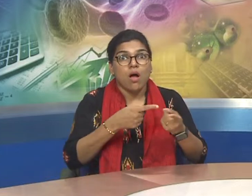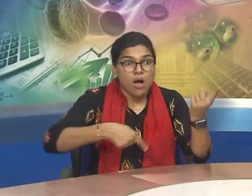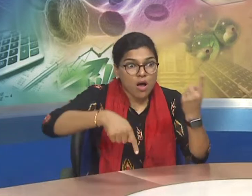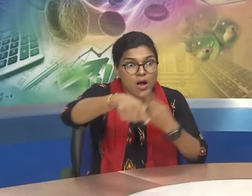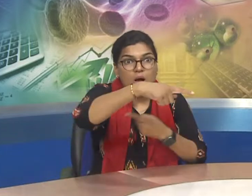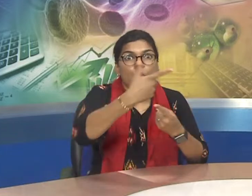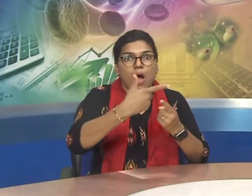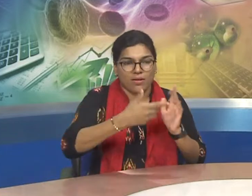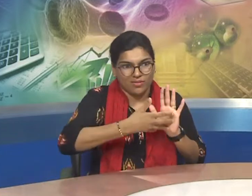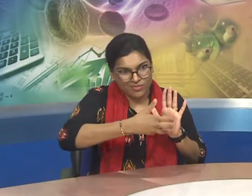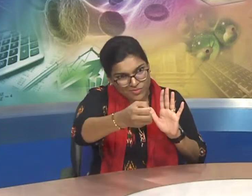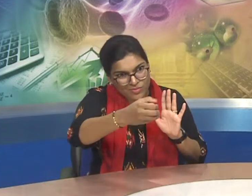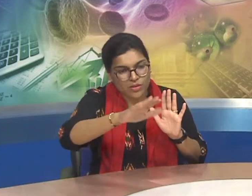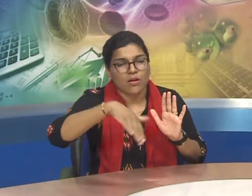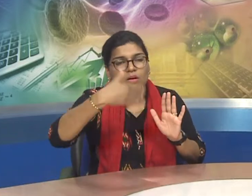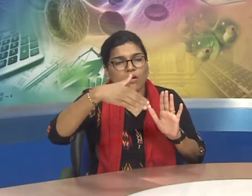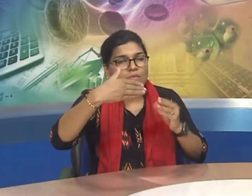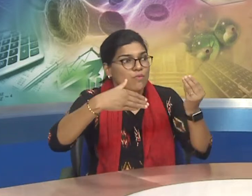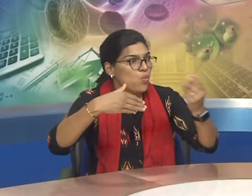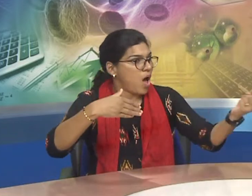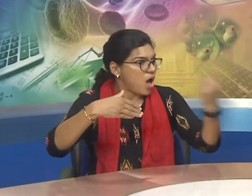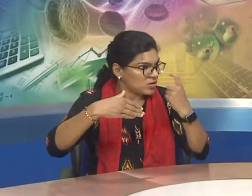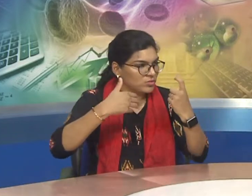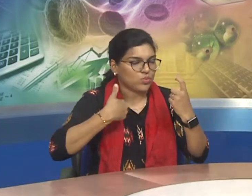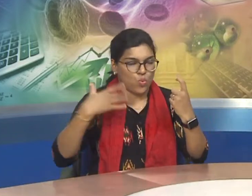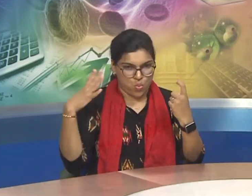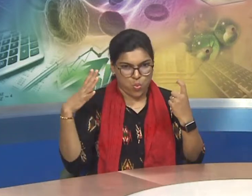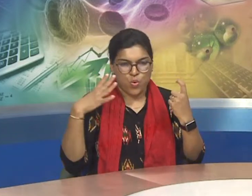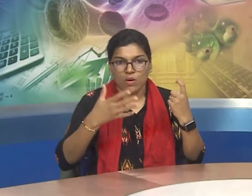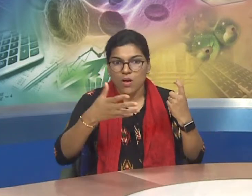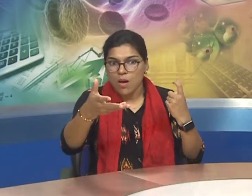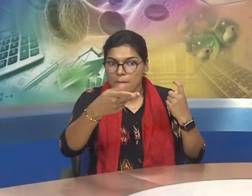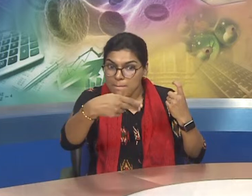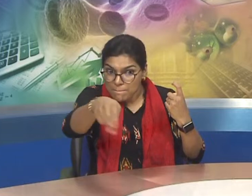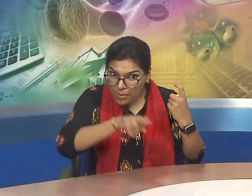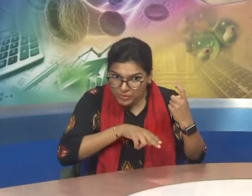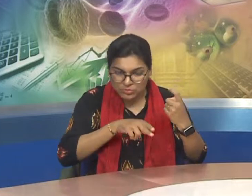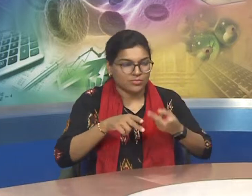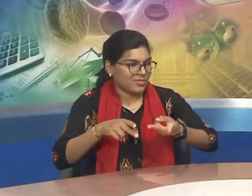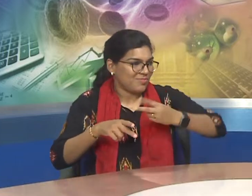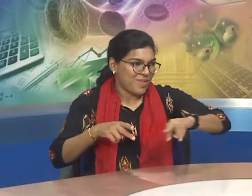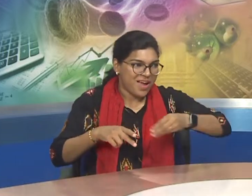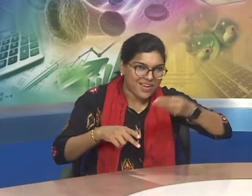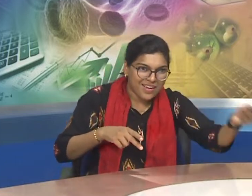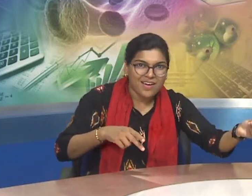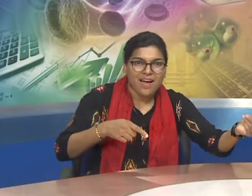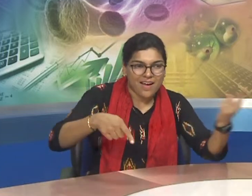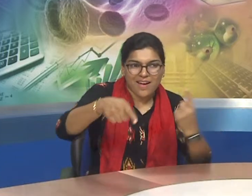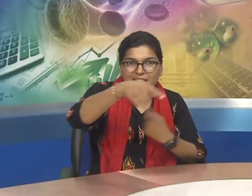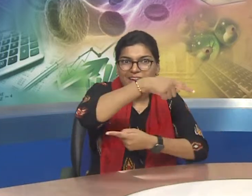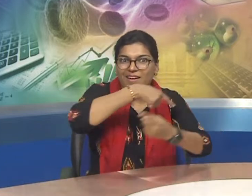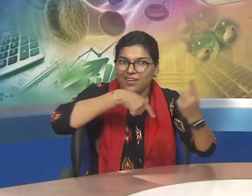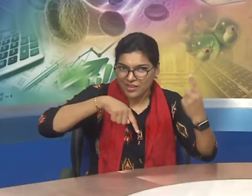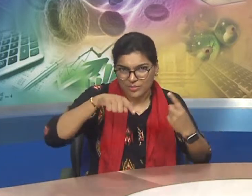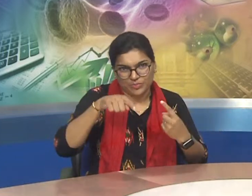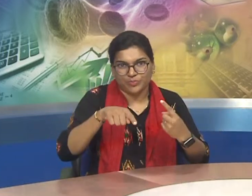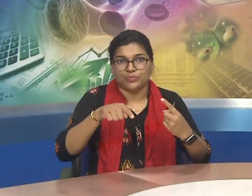requires efficient and speedy services. The main function in the circulation sections are